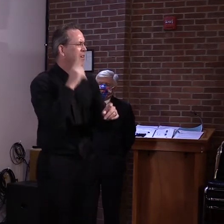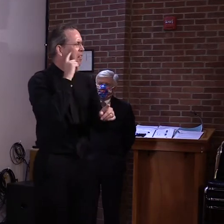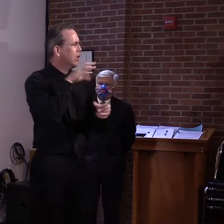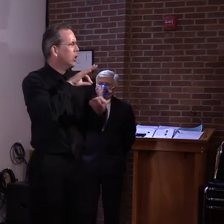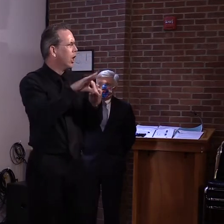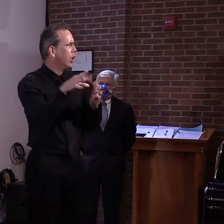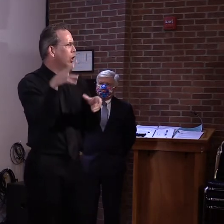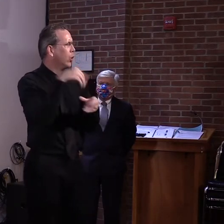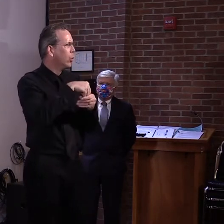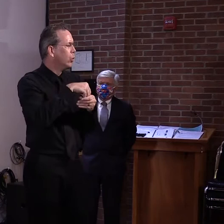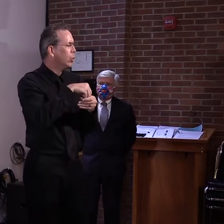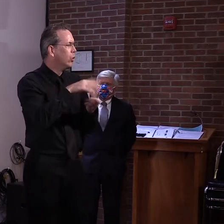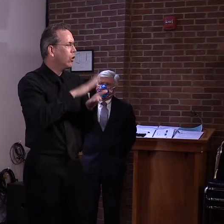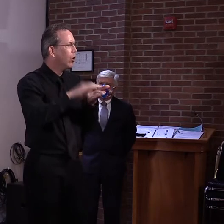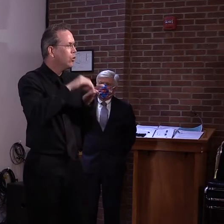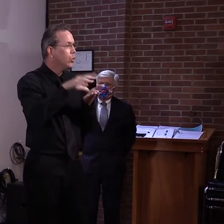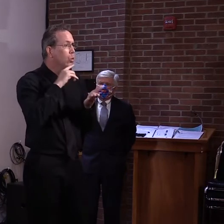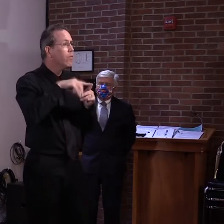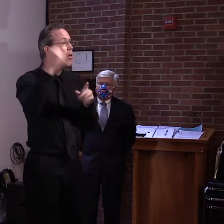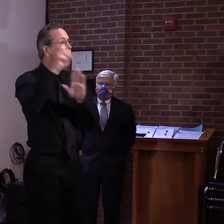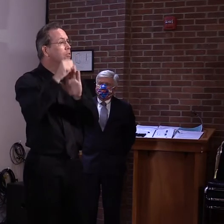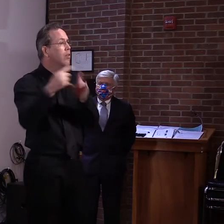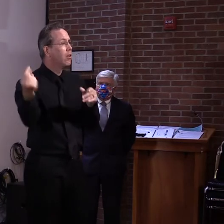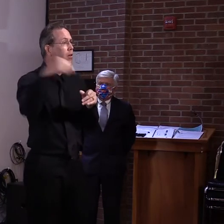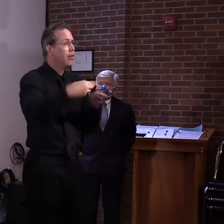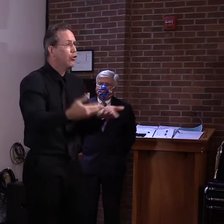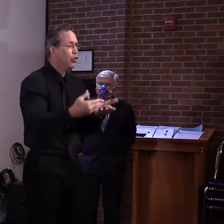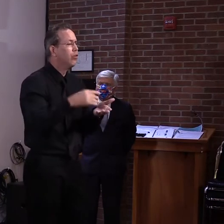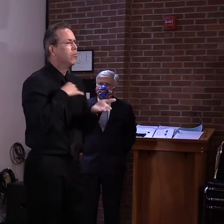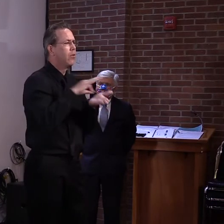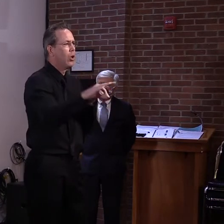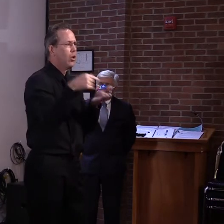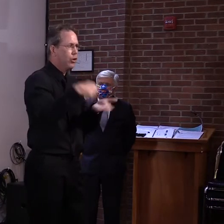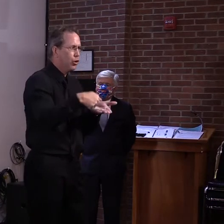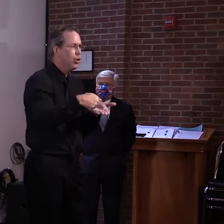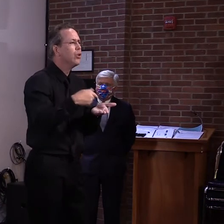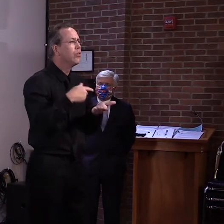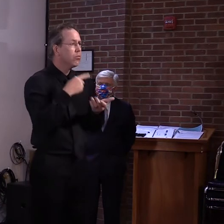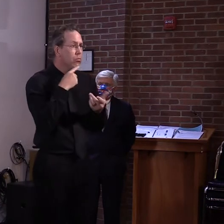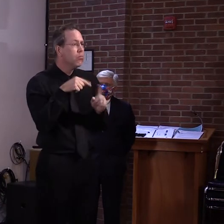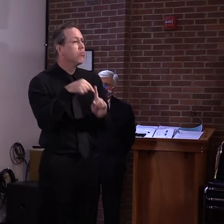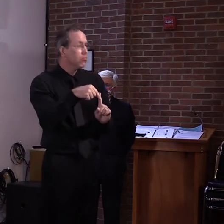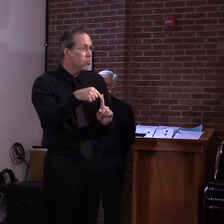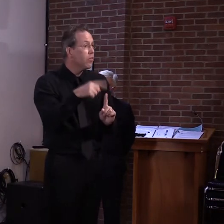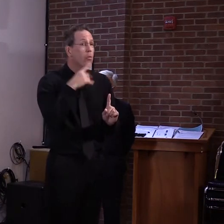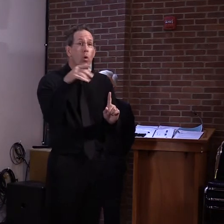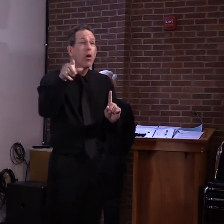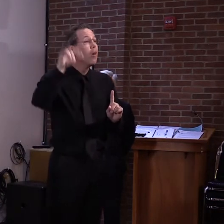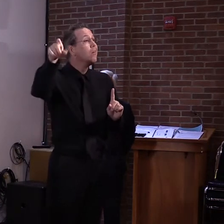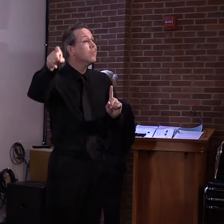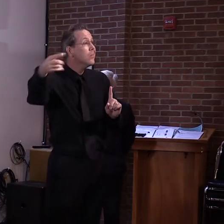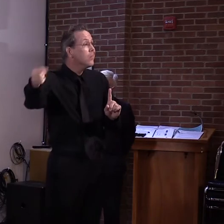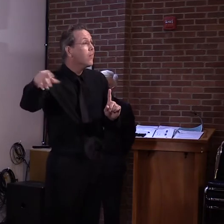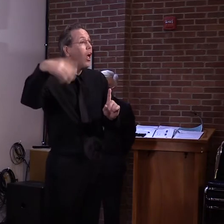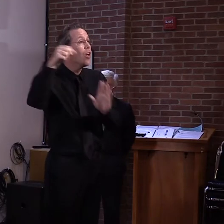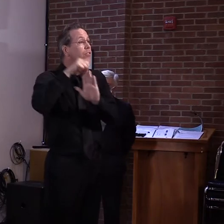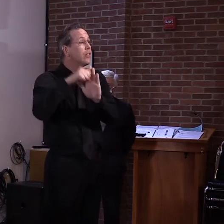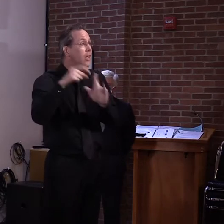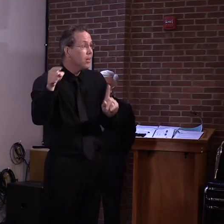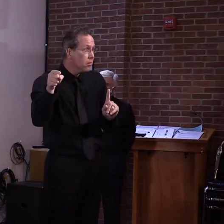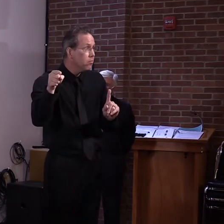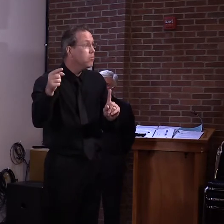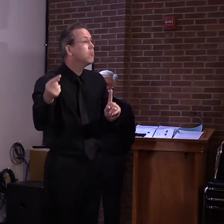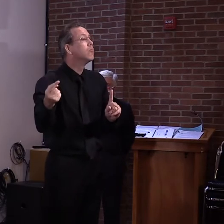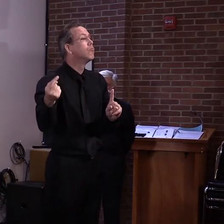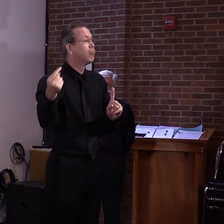students that had the test done before they came to the state or didn't come to the state at that point. It doesn't include those